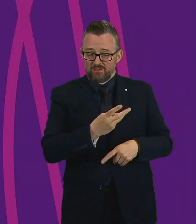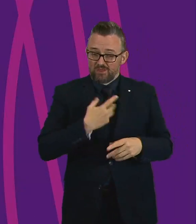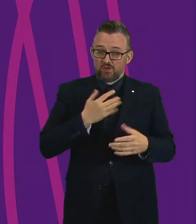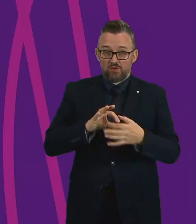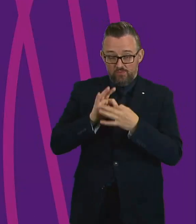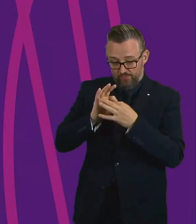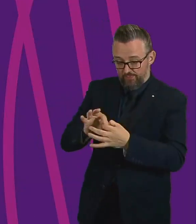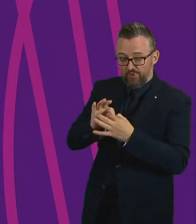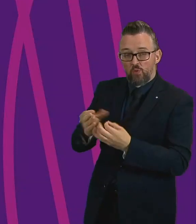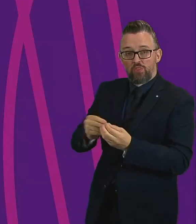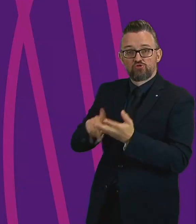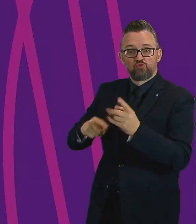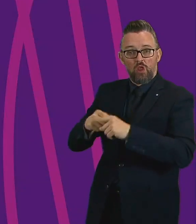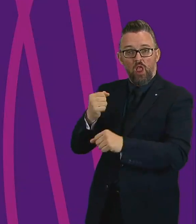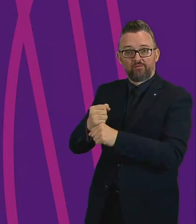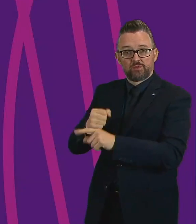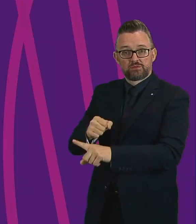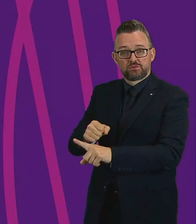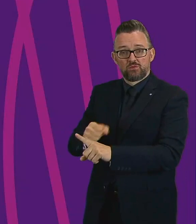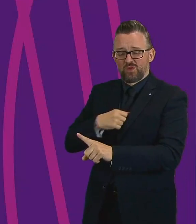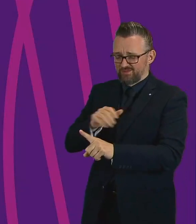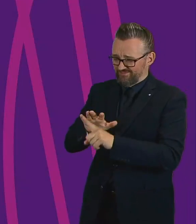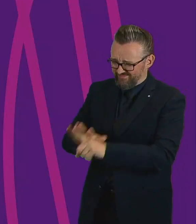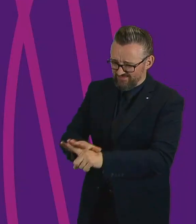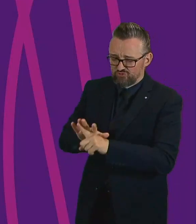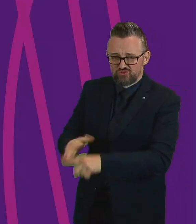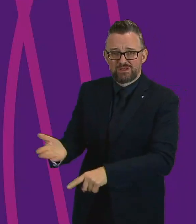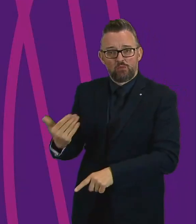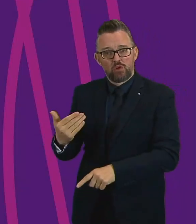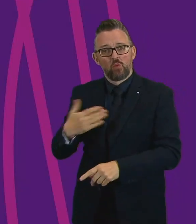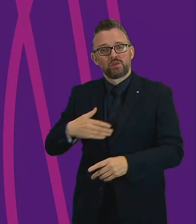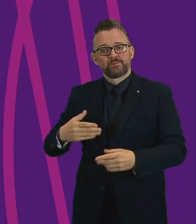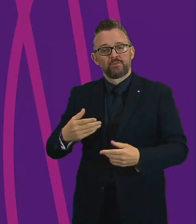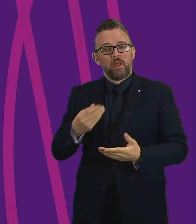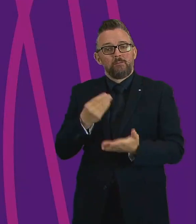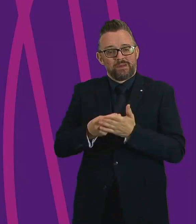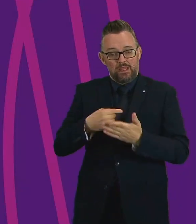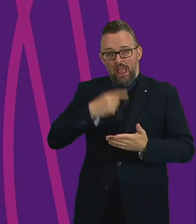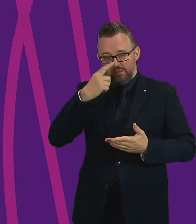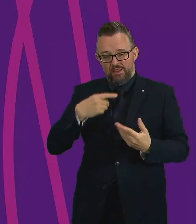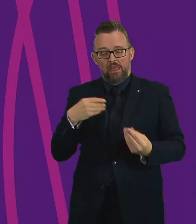the UK Government to press for fiscal flexibility,